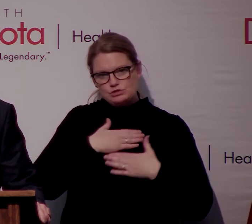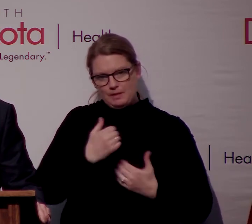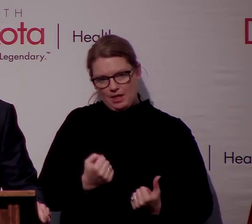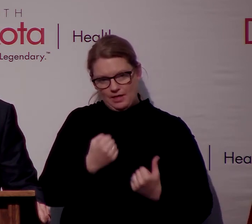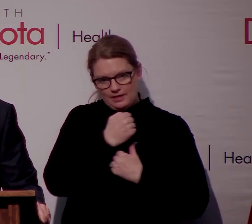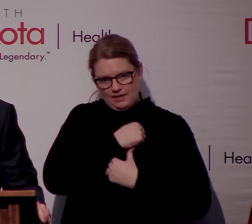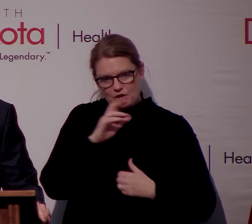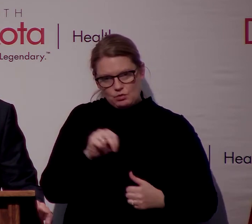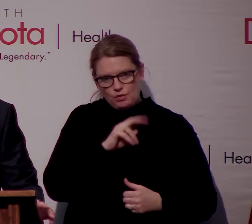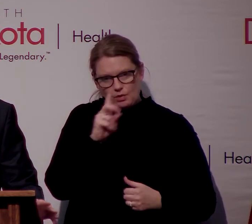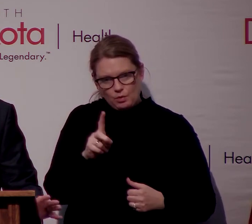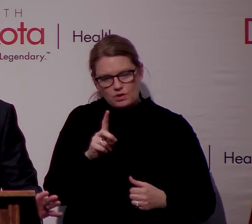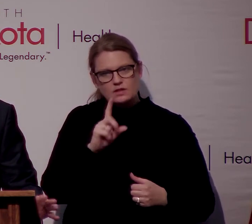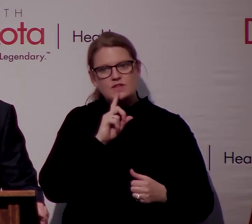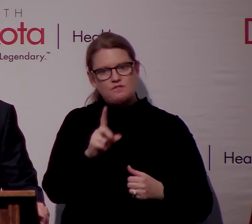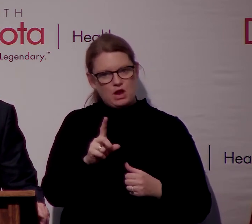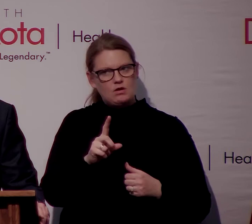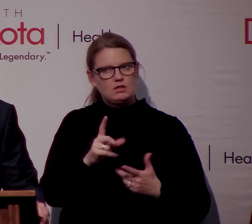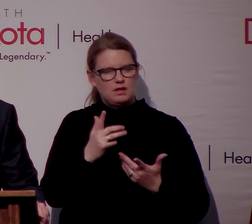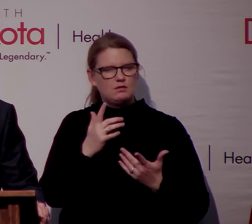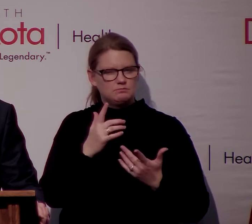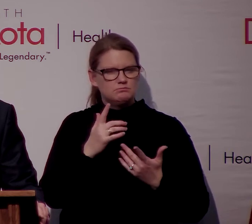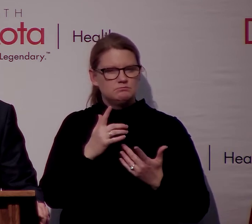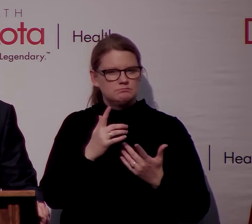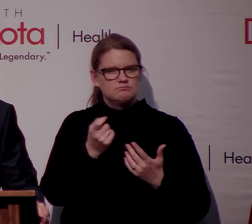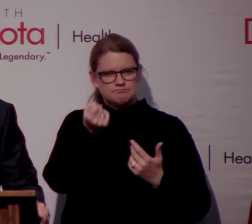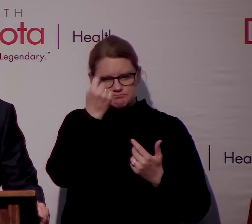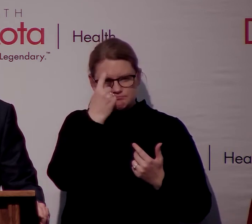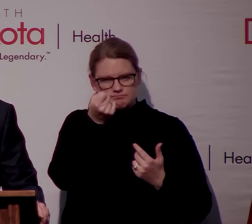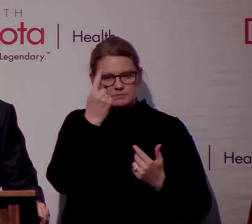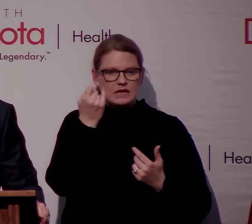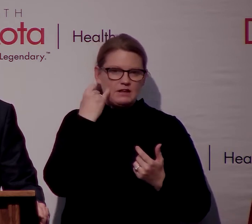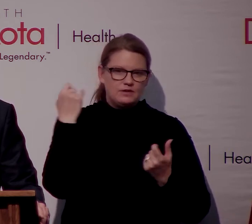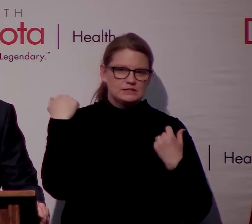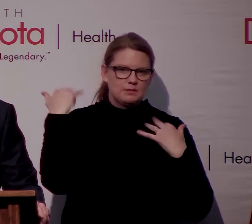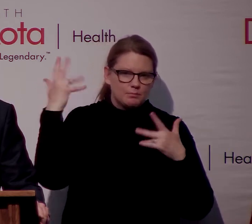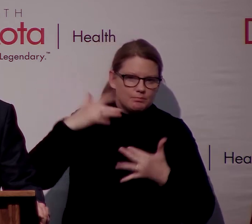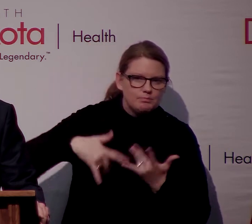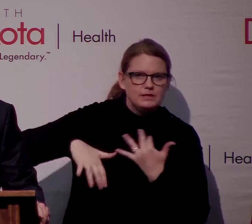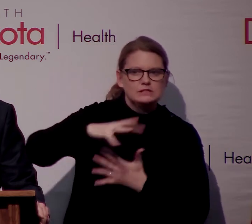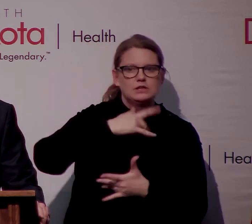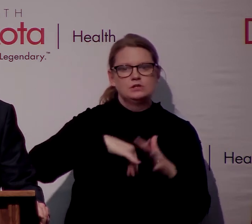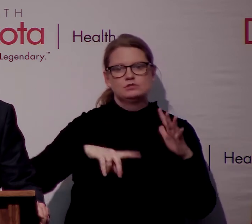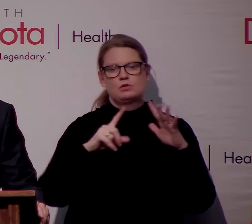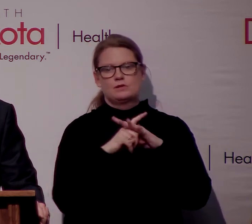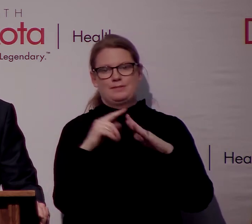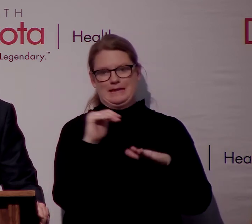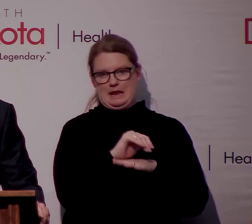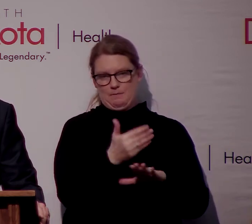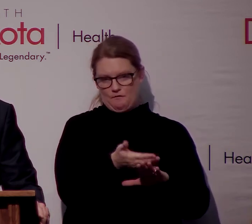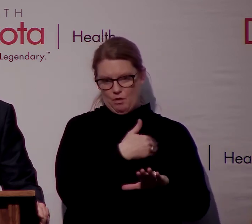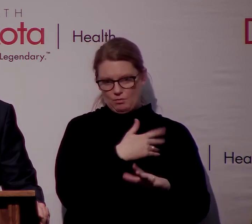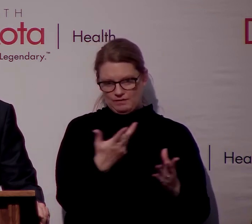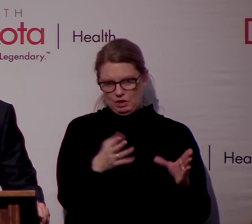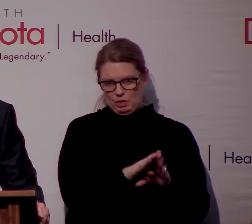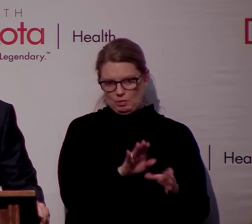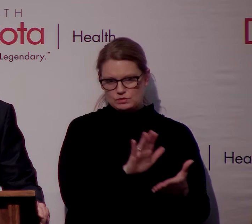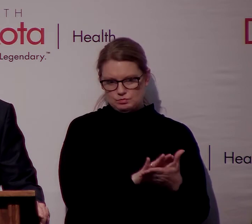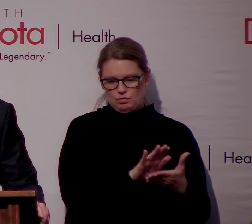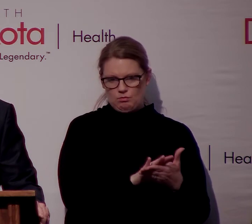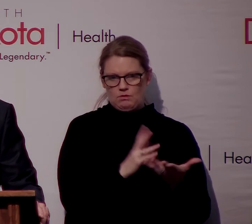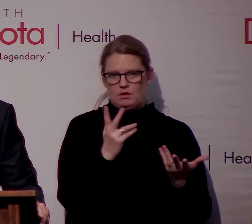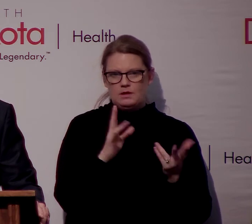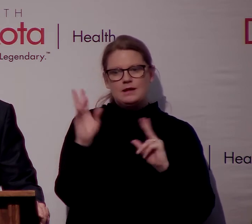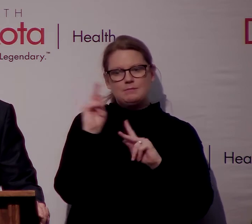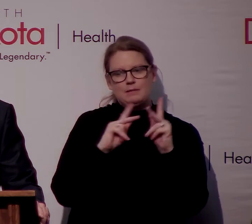Dakotans is they're pragmatic and they're practical, and whether we've got a blizzard that shows up the night before and we got to close school, people figure out a way